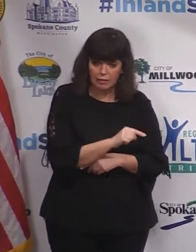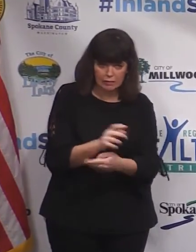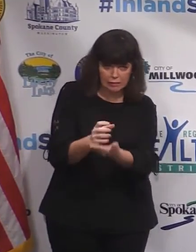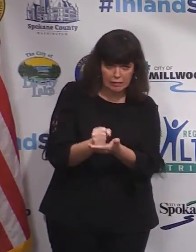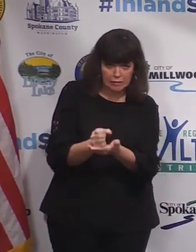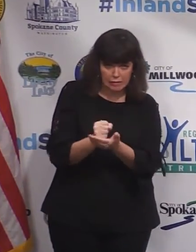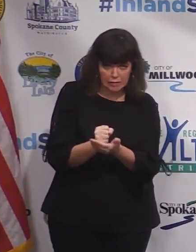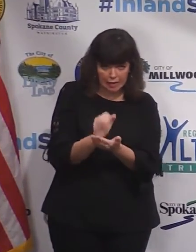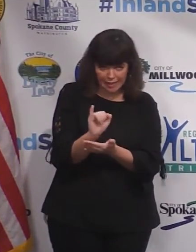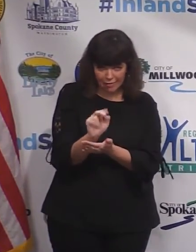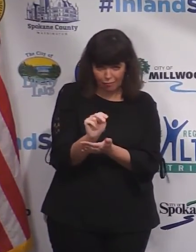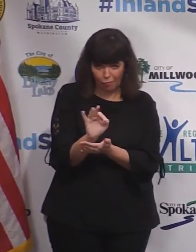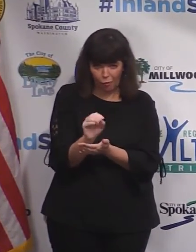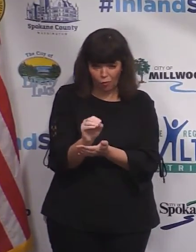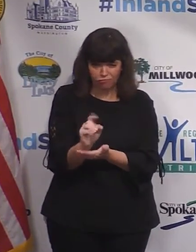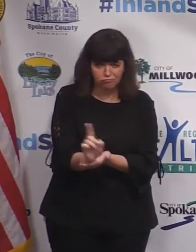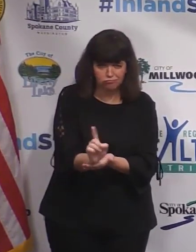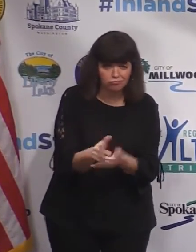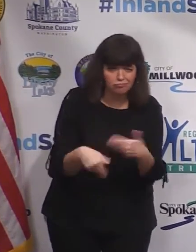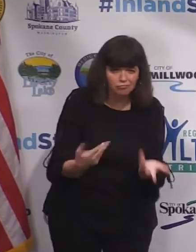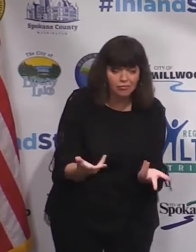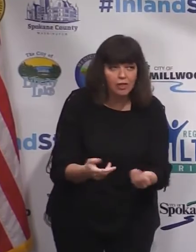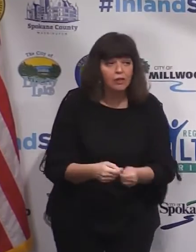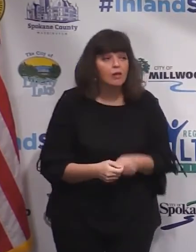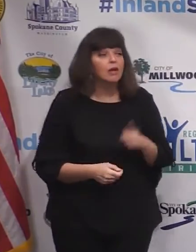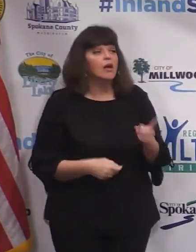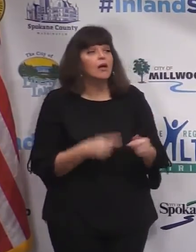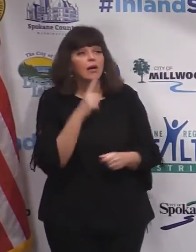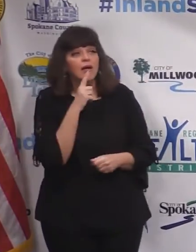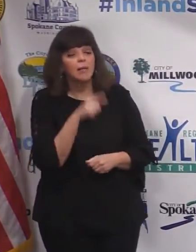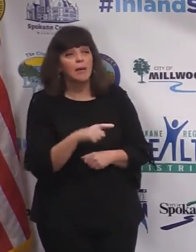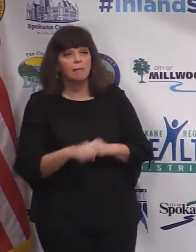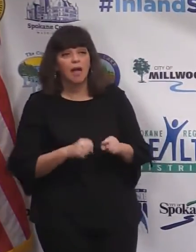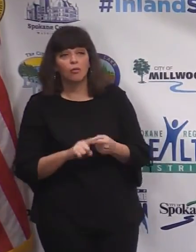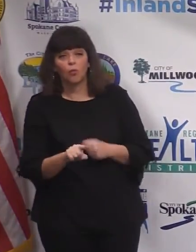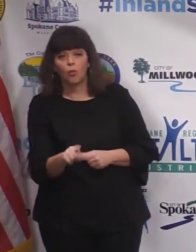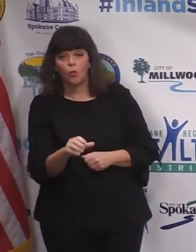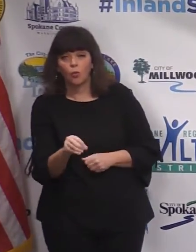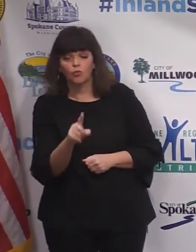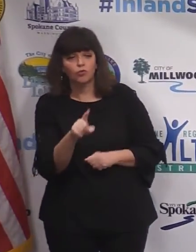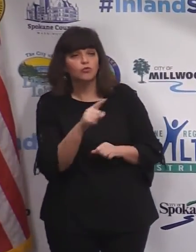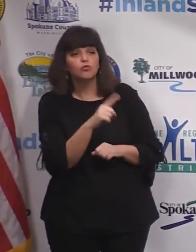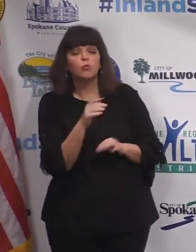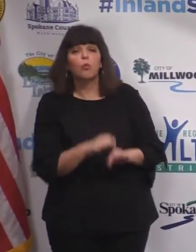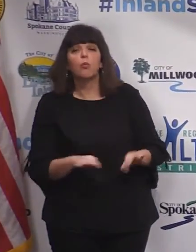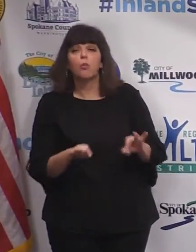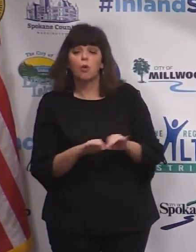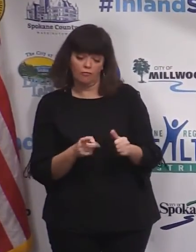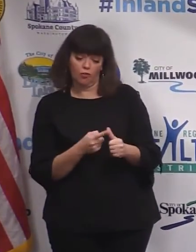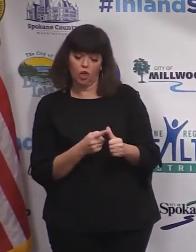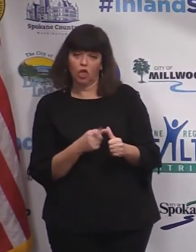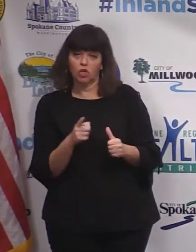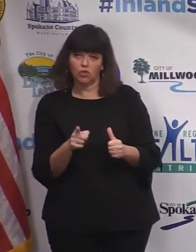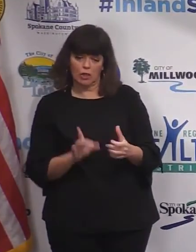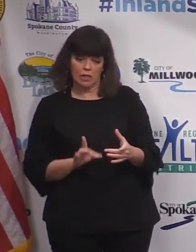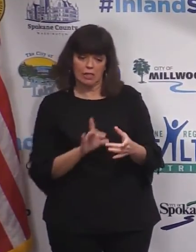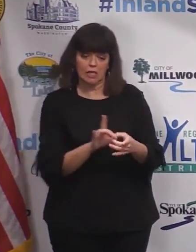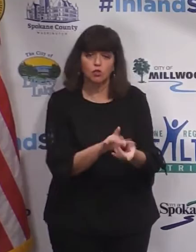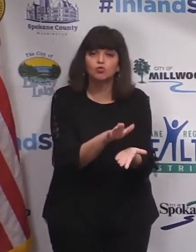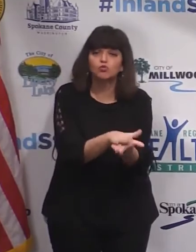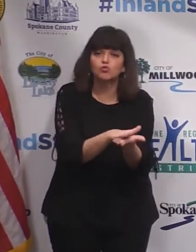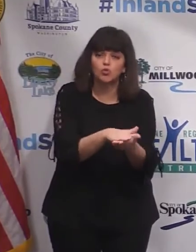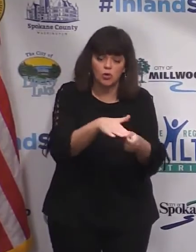information? Absolutely. So I will say for the Bite to Go program, the best thing to do is to connect with your school, to connect with the administrators that are